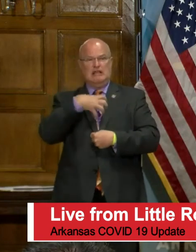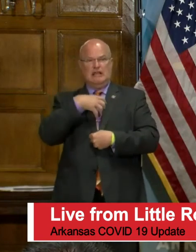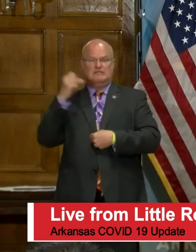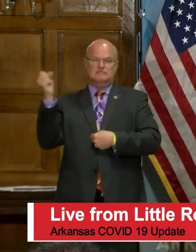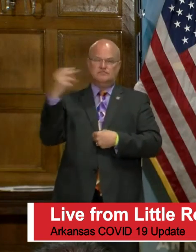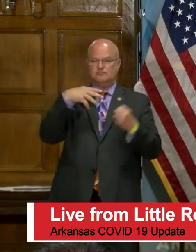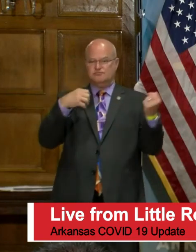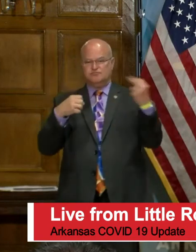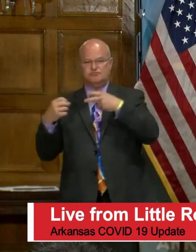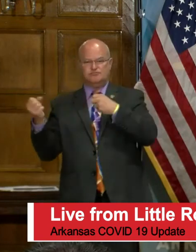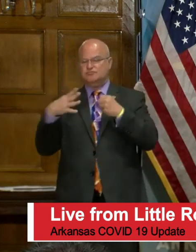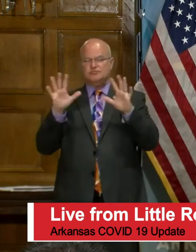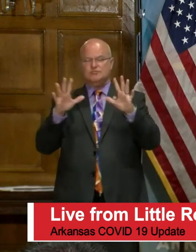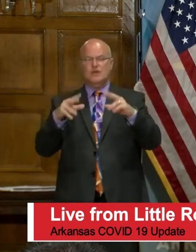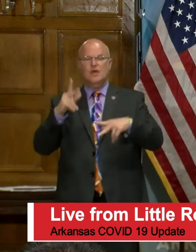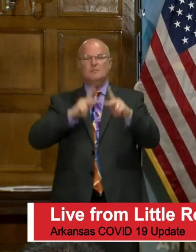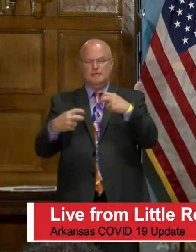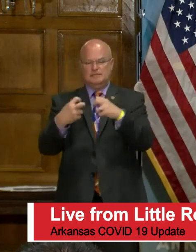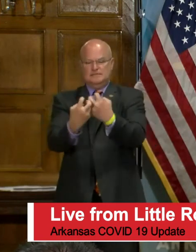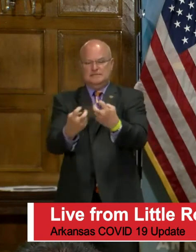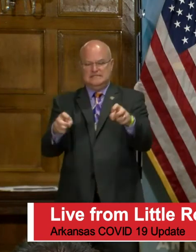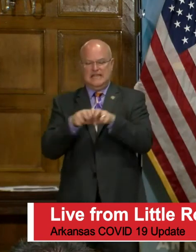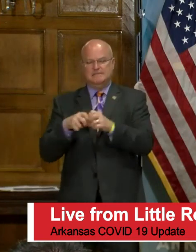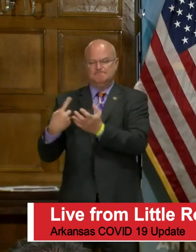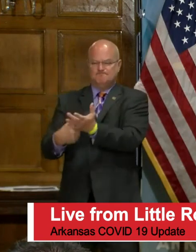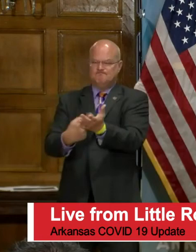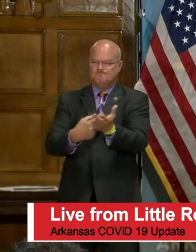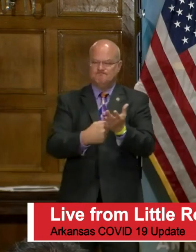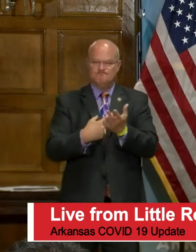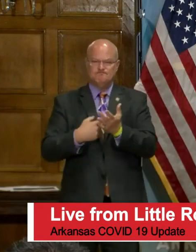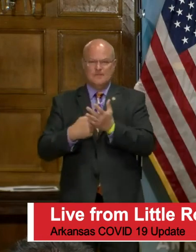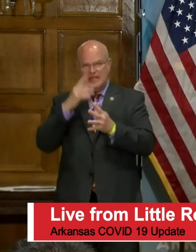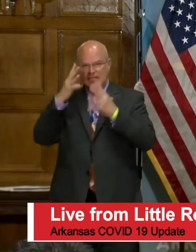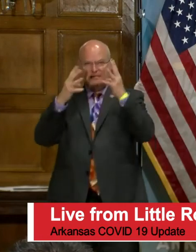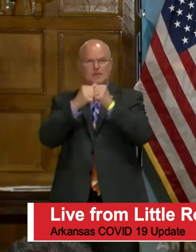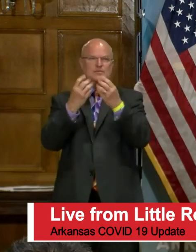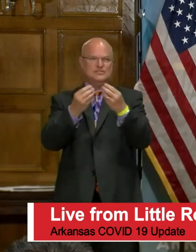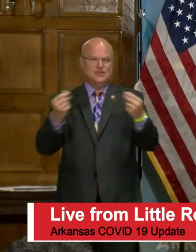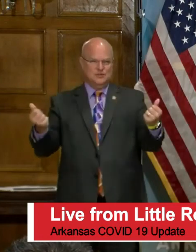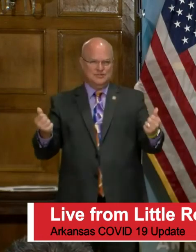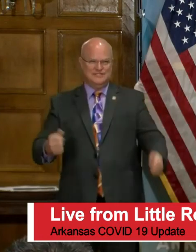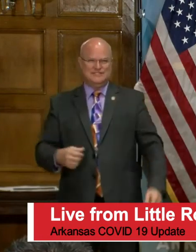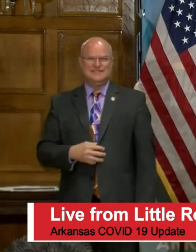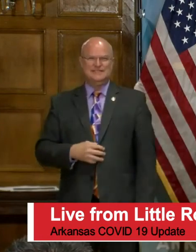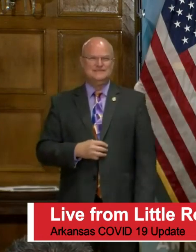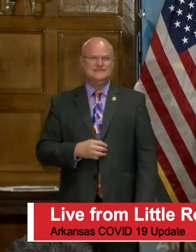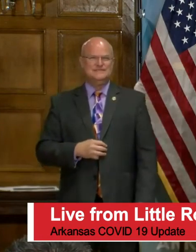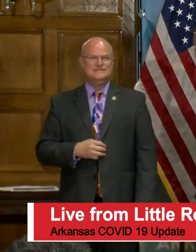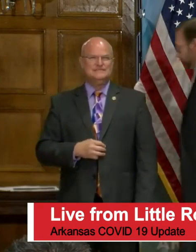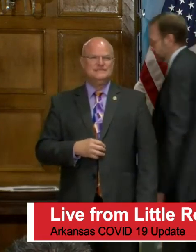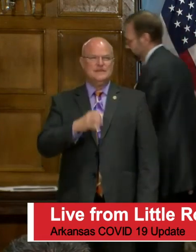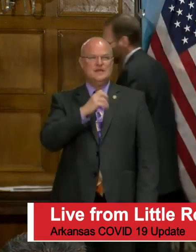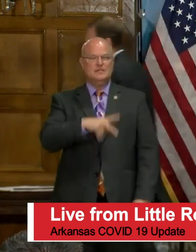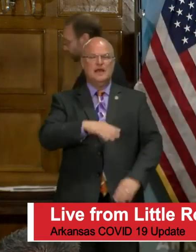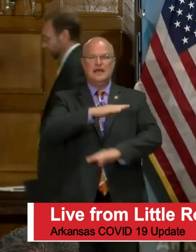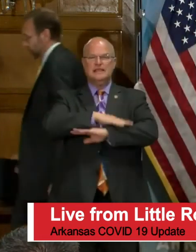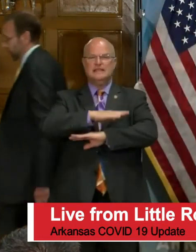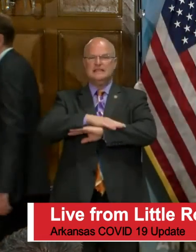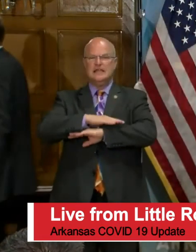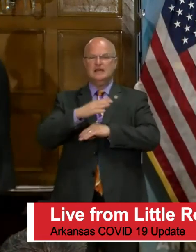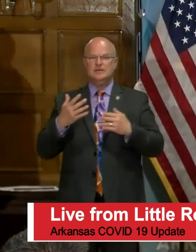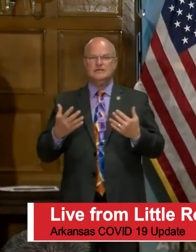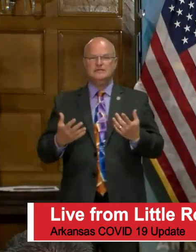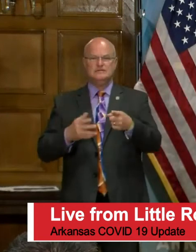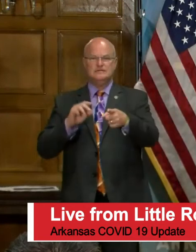at each other, people sit down and just talk through these issues and come up with solutions. Let's come back to the table